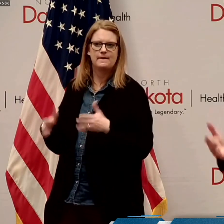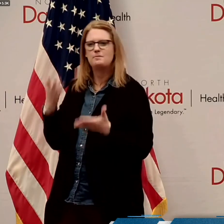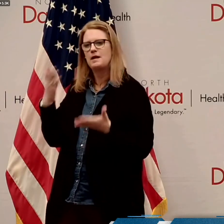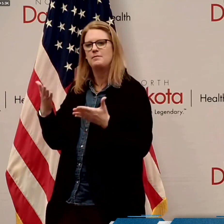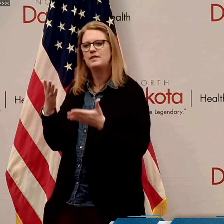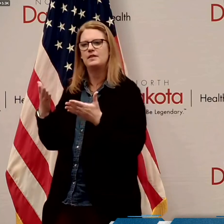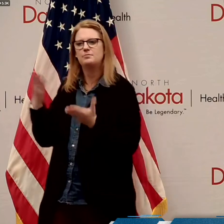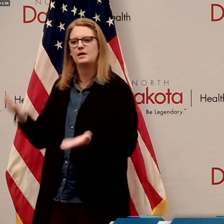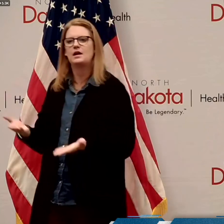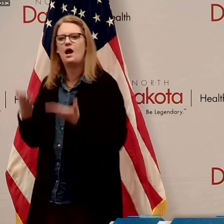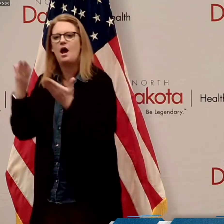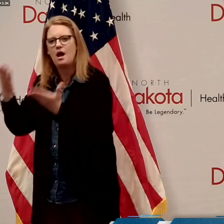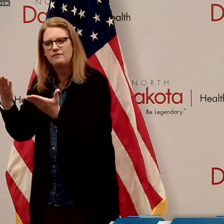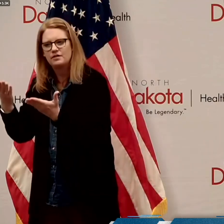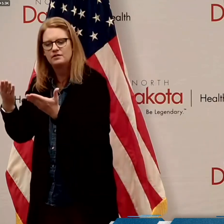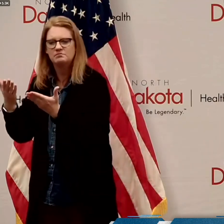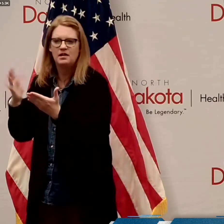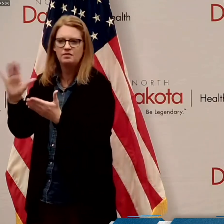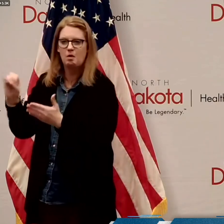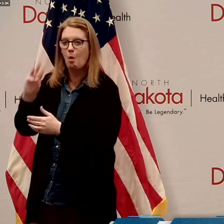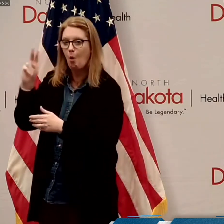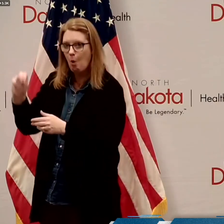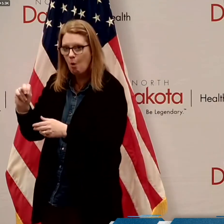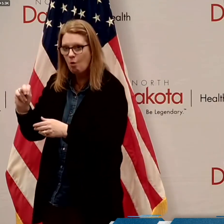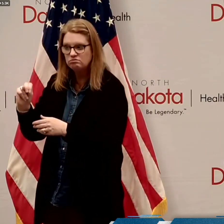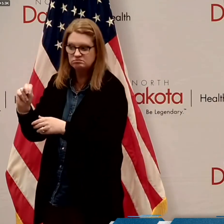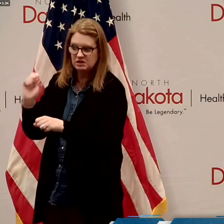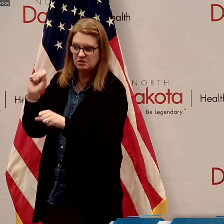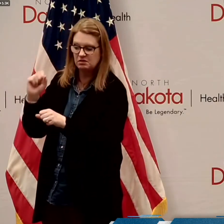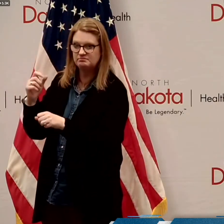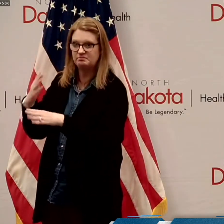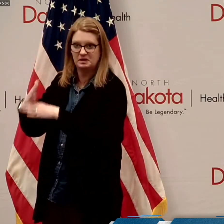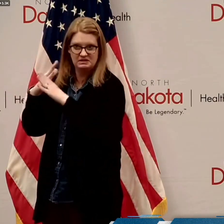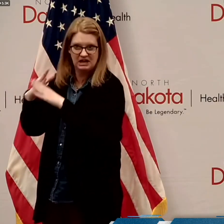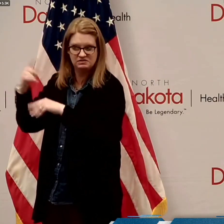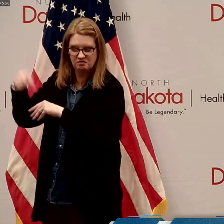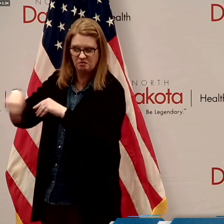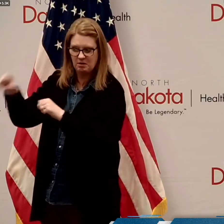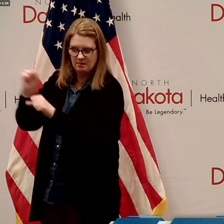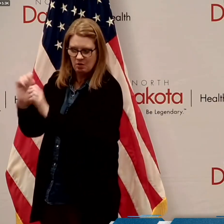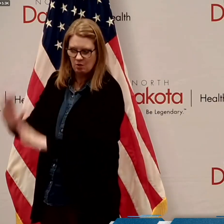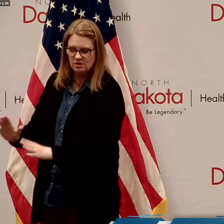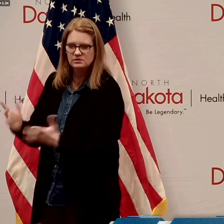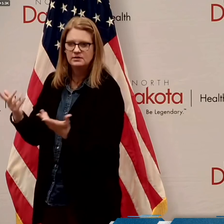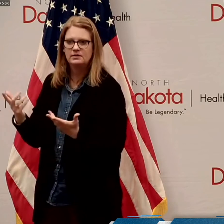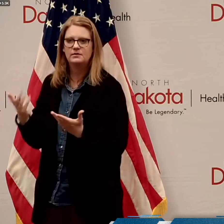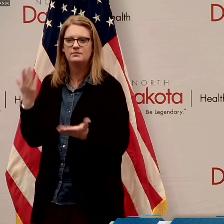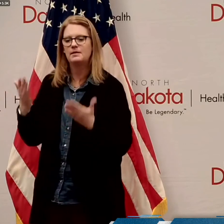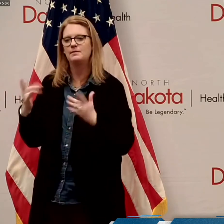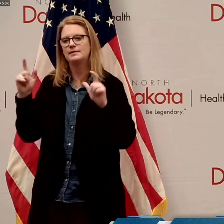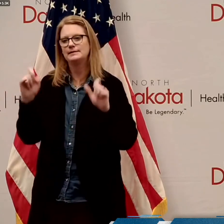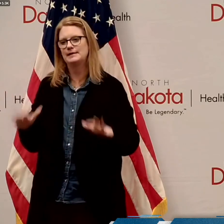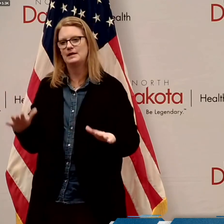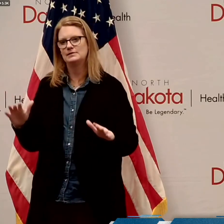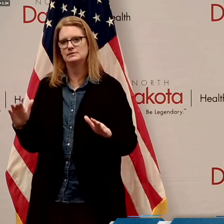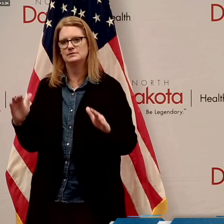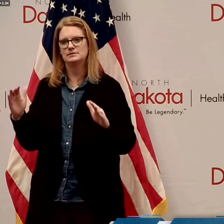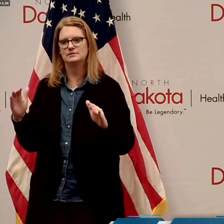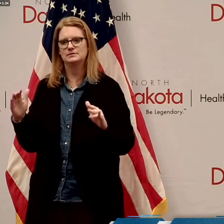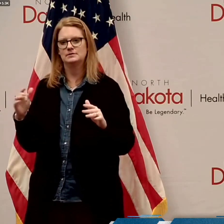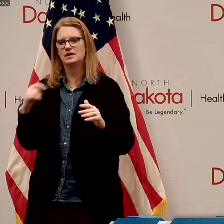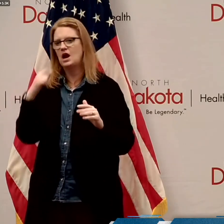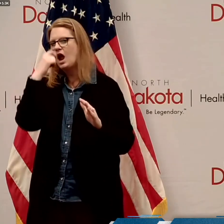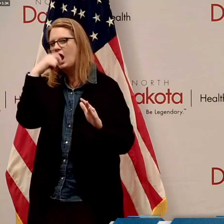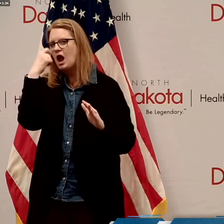as part of their own workforce protection. Again, when the tests get dropped down to like the swab